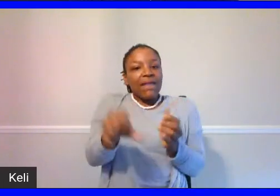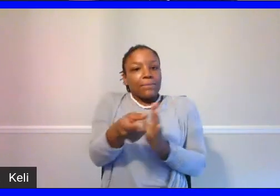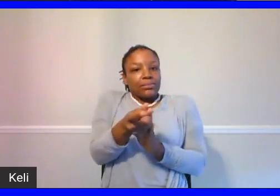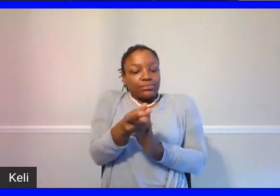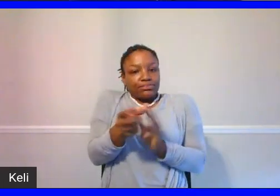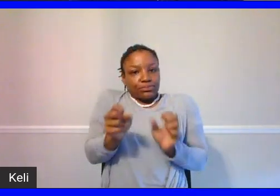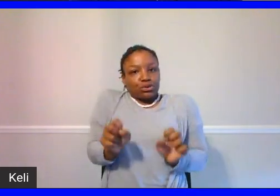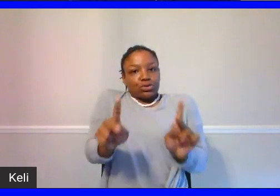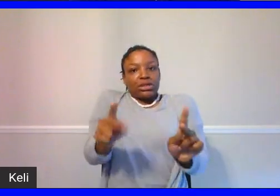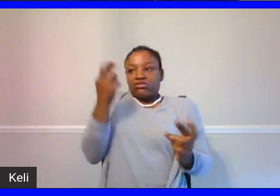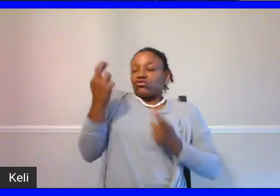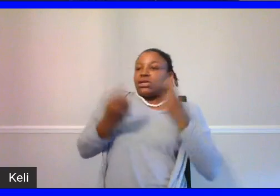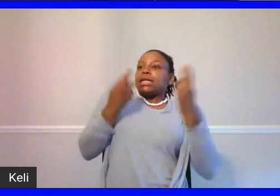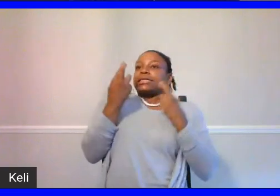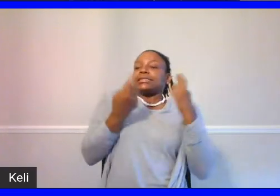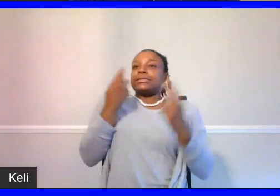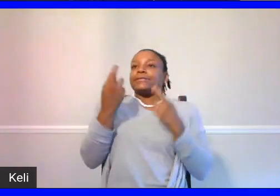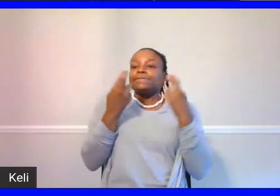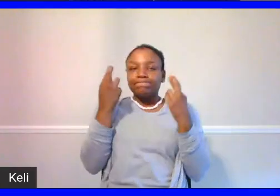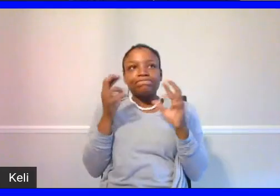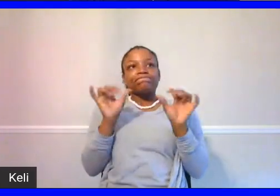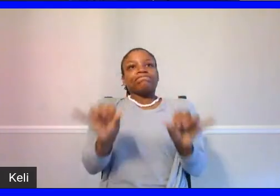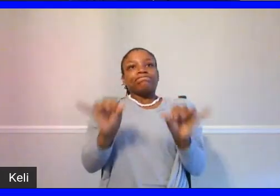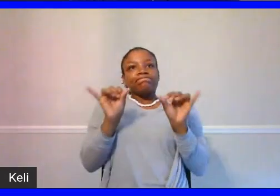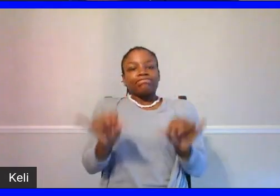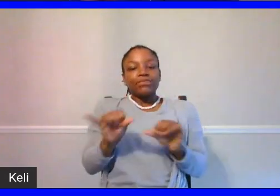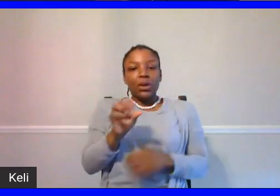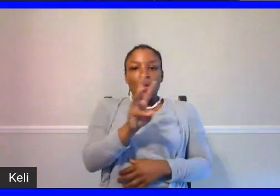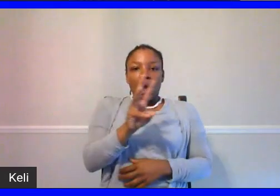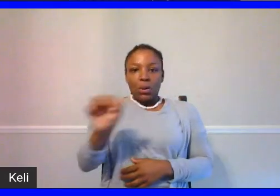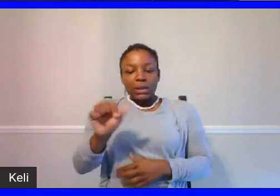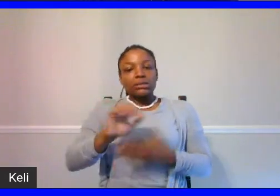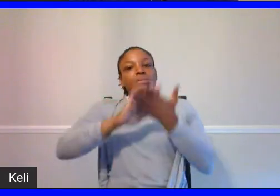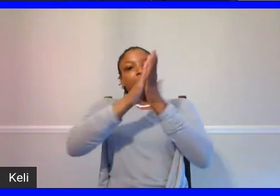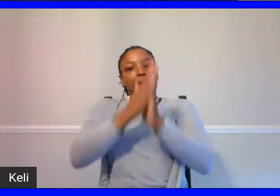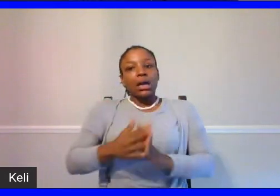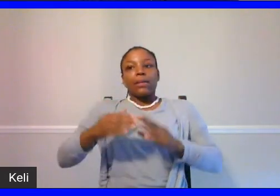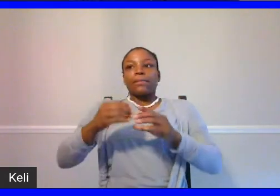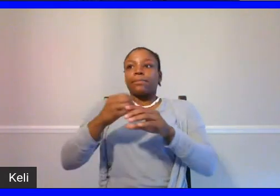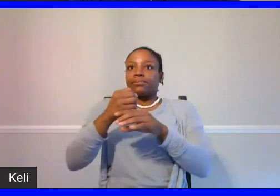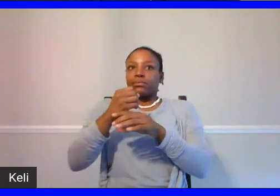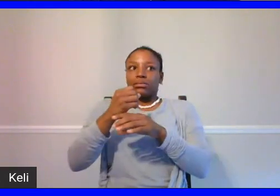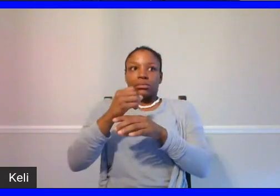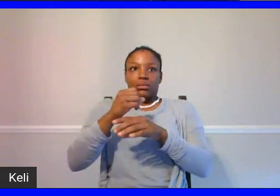Awakes brings us back to becoming a COVID response